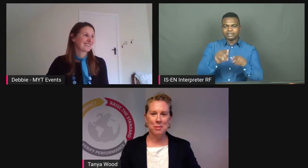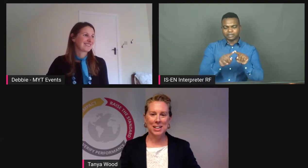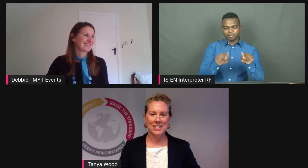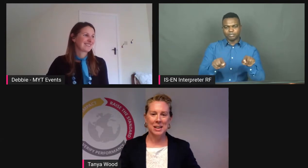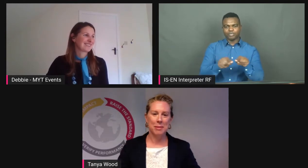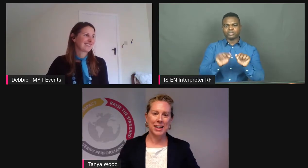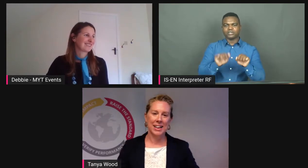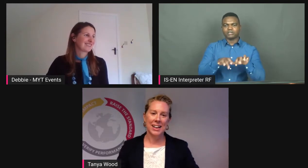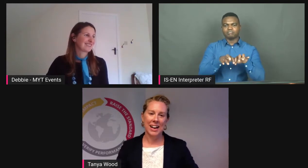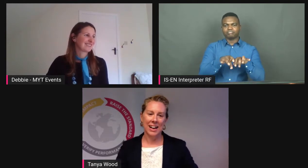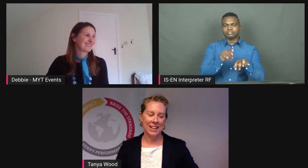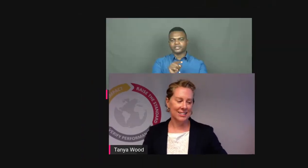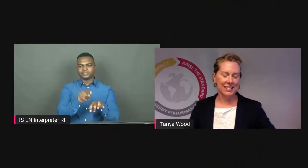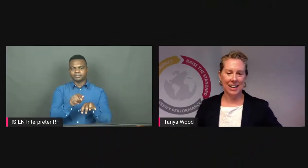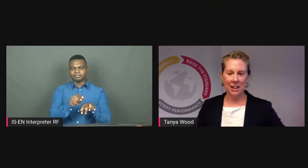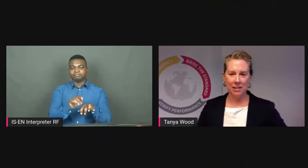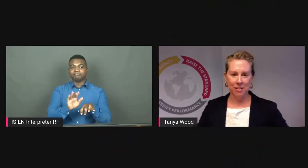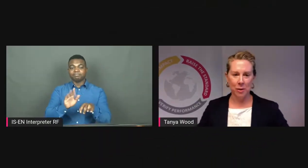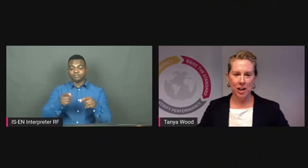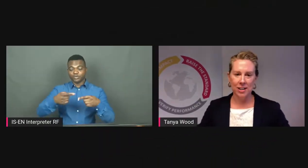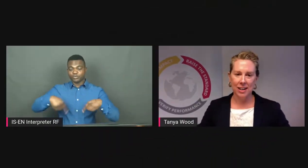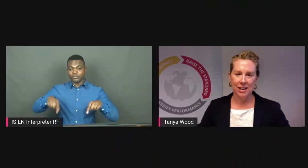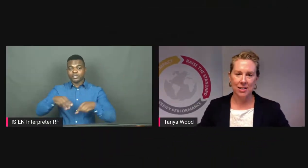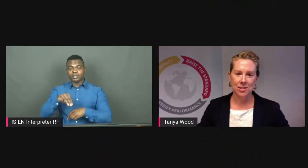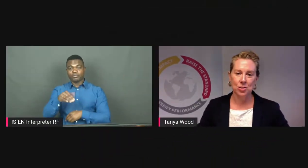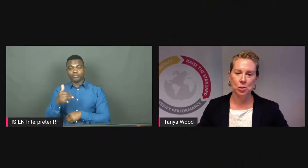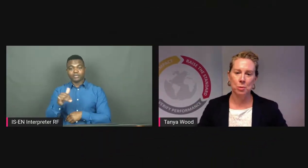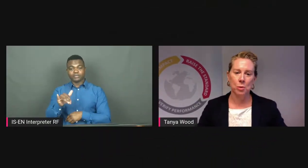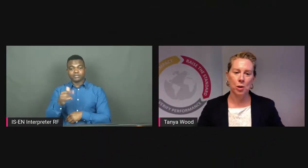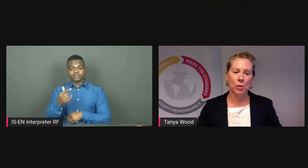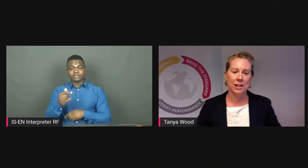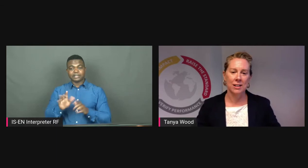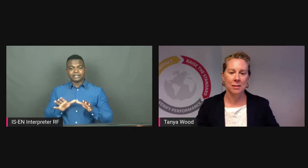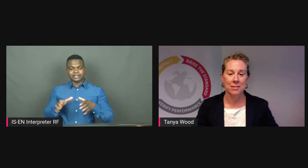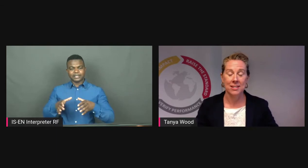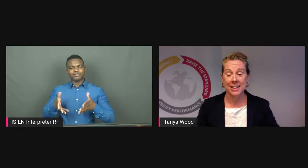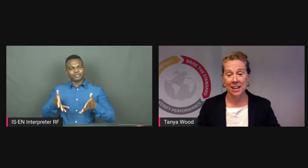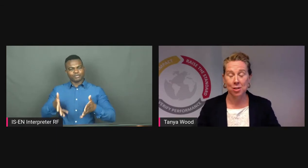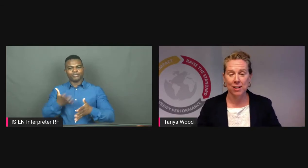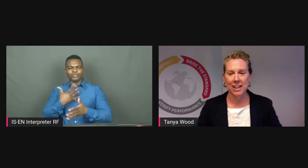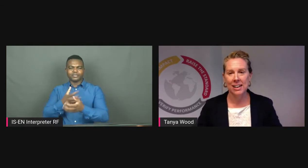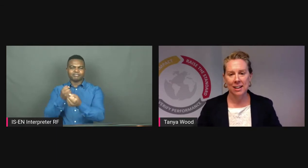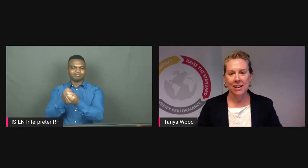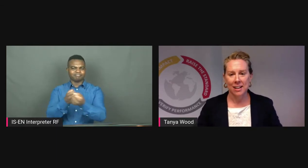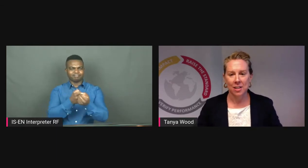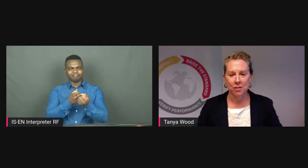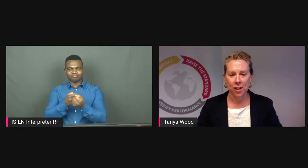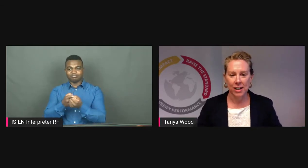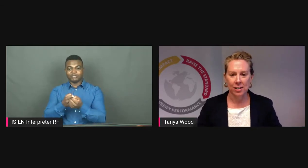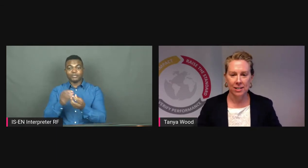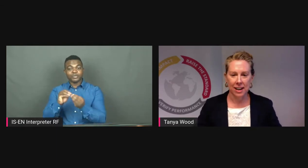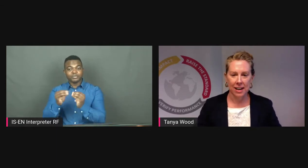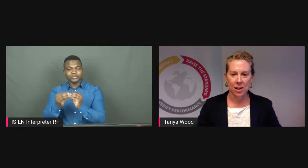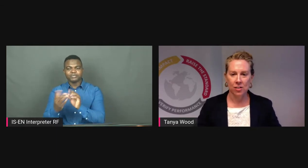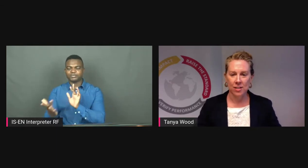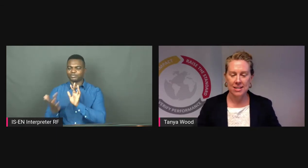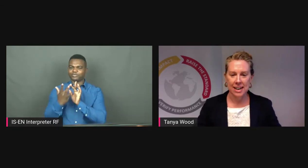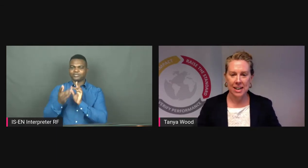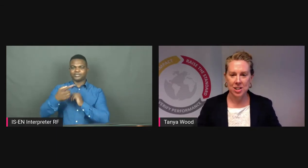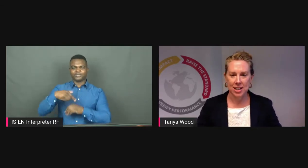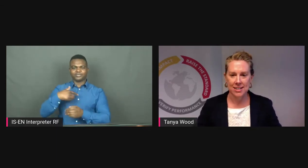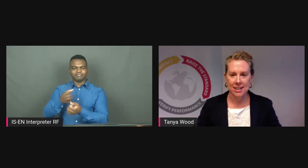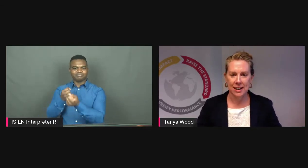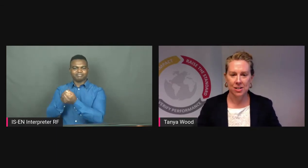Thanks so much, Debbie, and hello everyone, and a super warm welcome to day three, the final day of